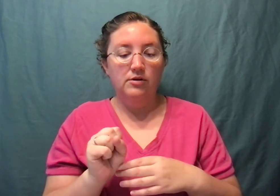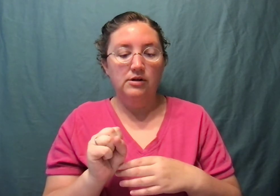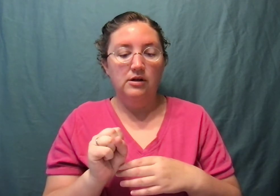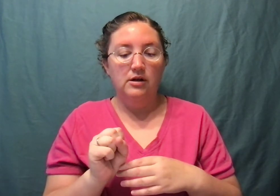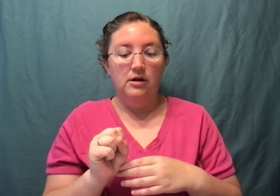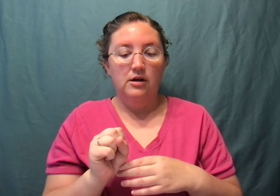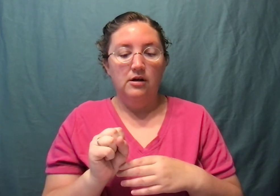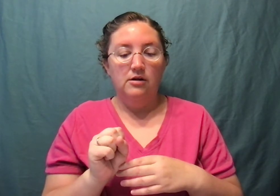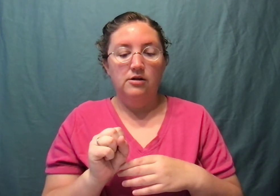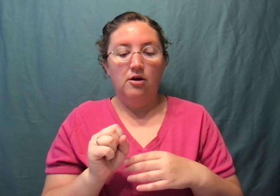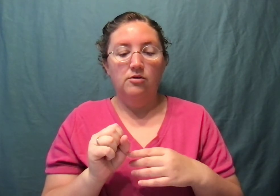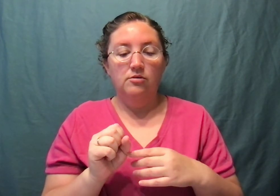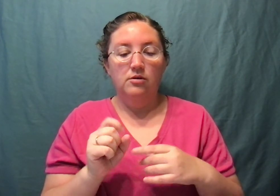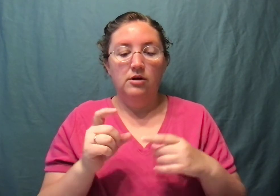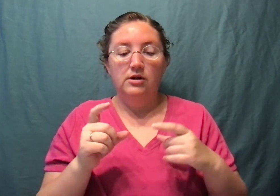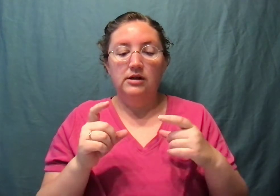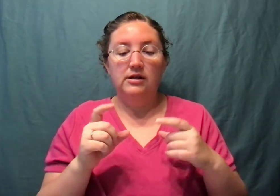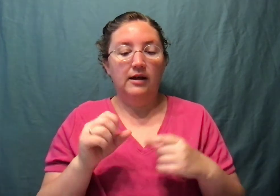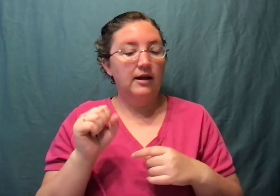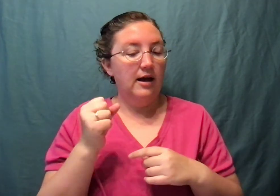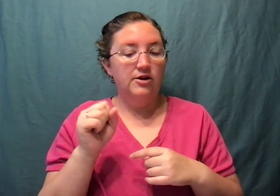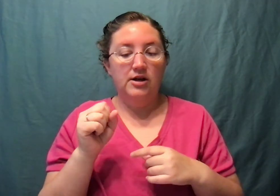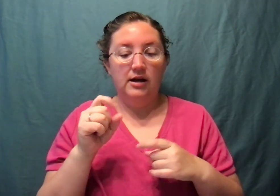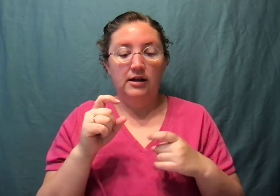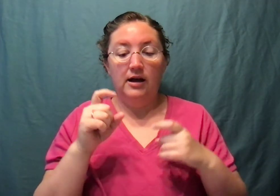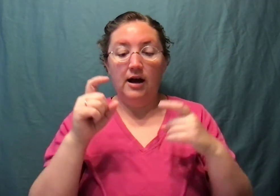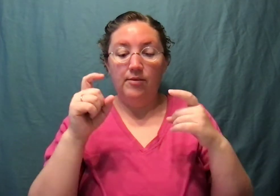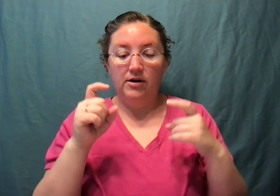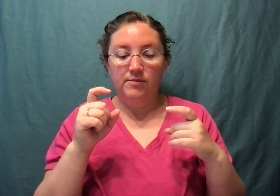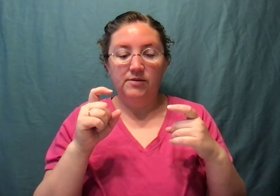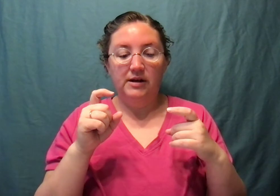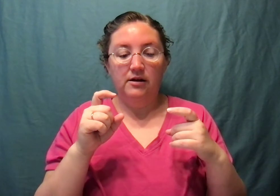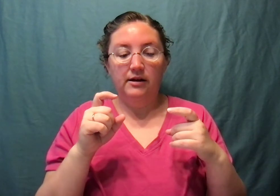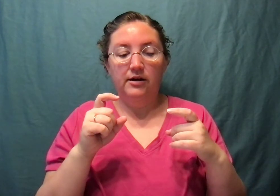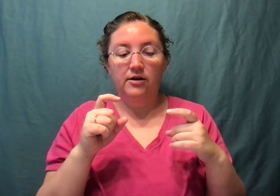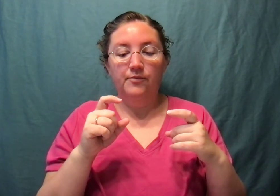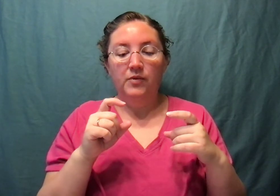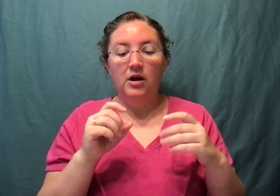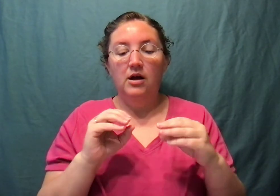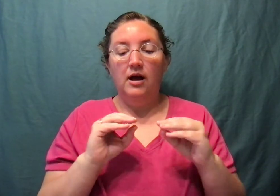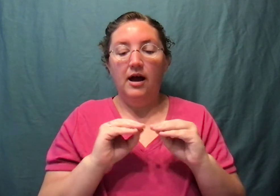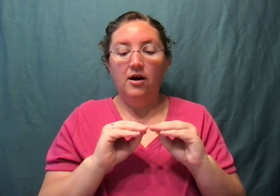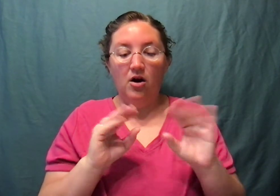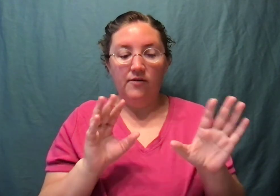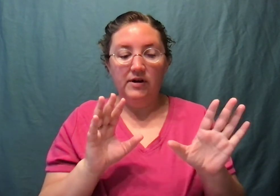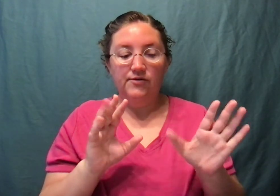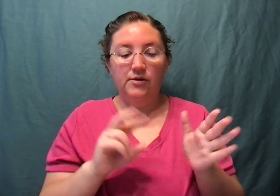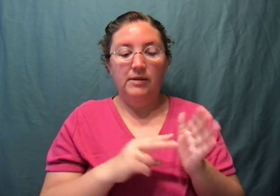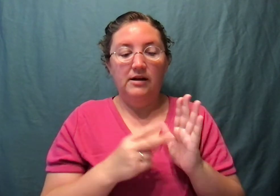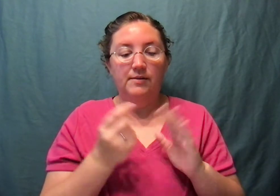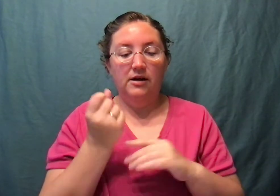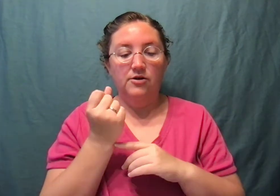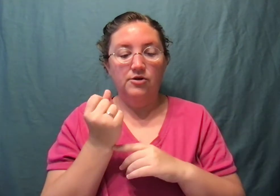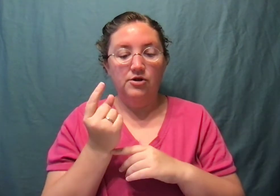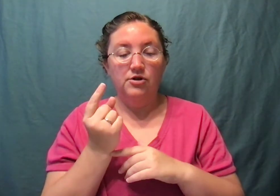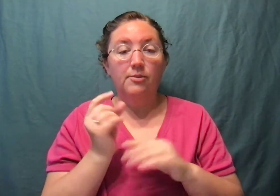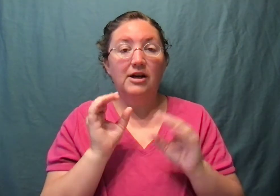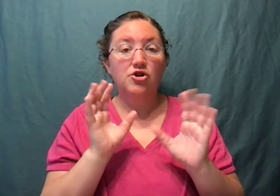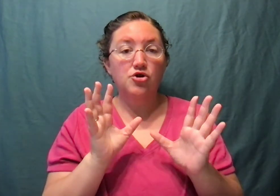non-manuals. So just like the head shake and the eyebrows must be clear and obvious for the meaning to be understood, so make